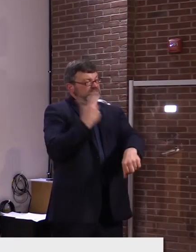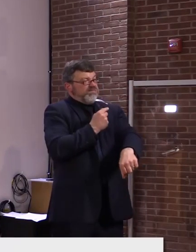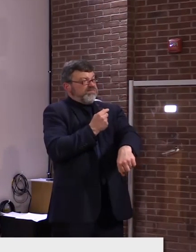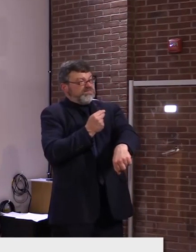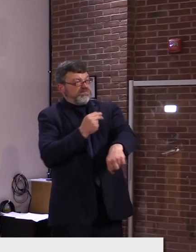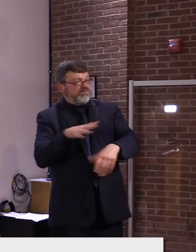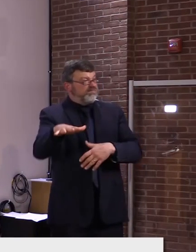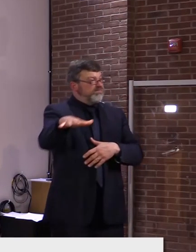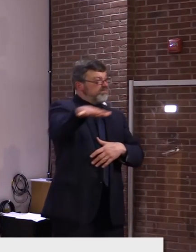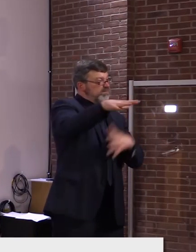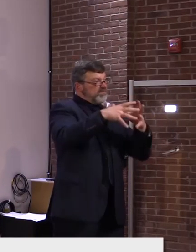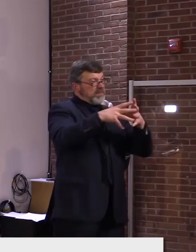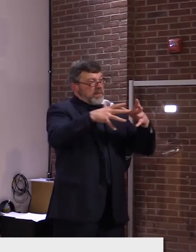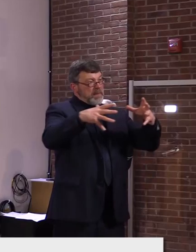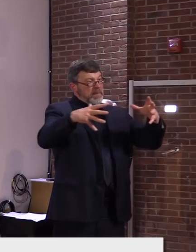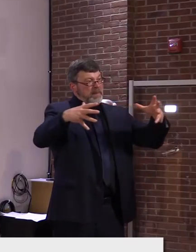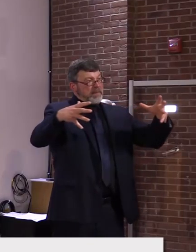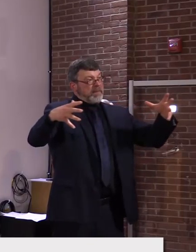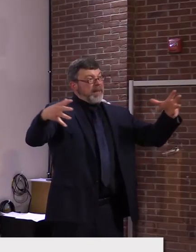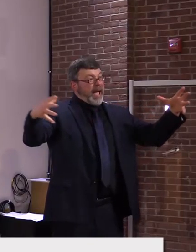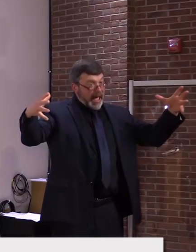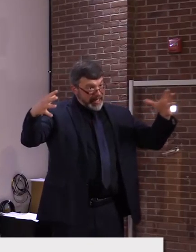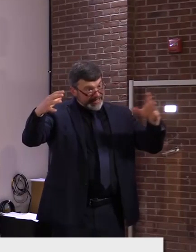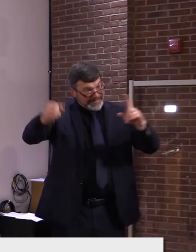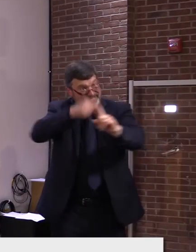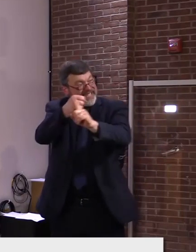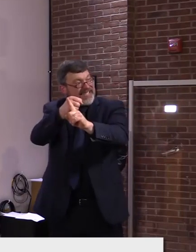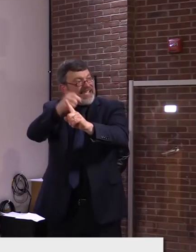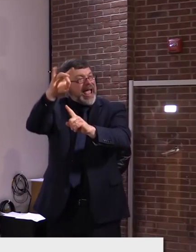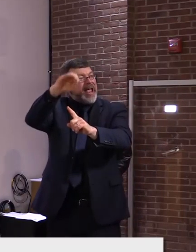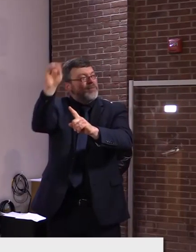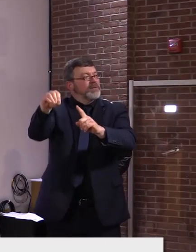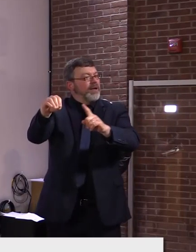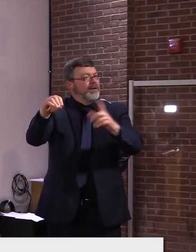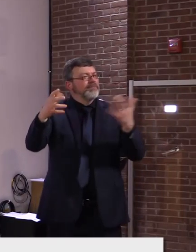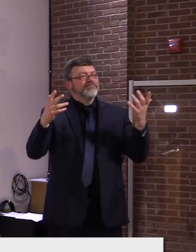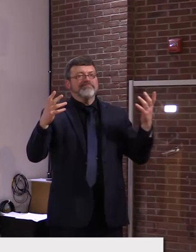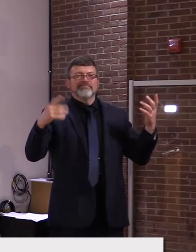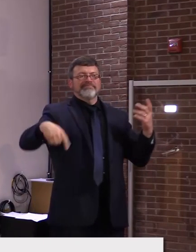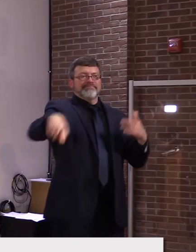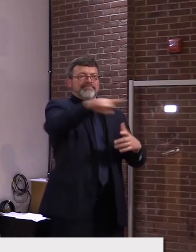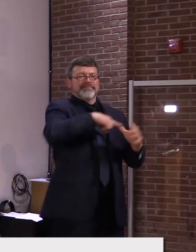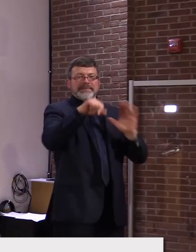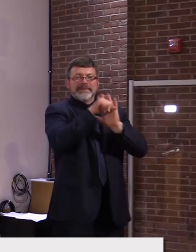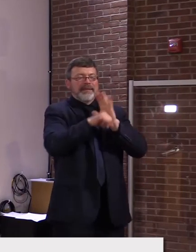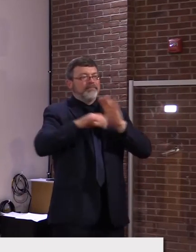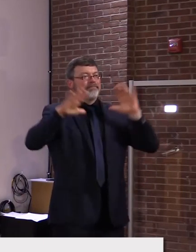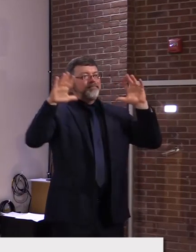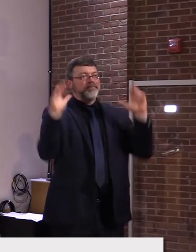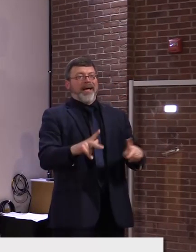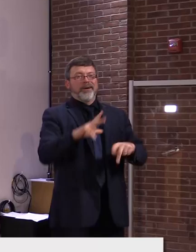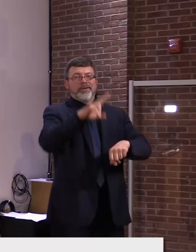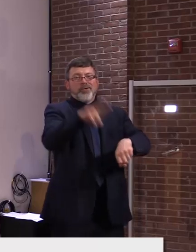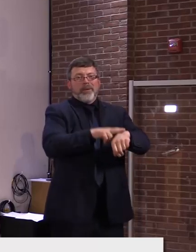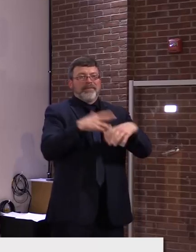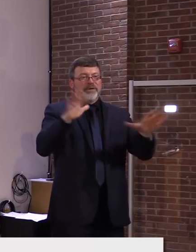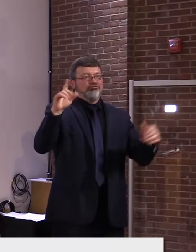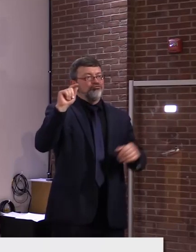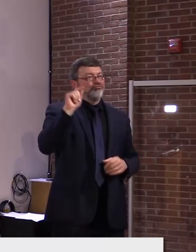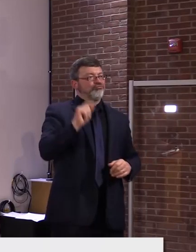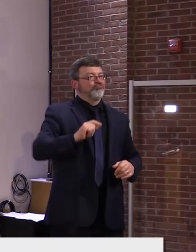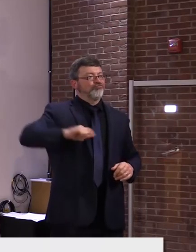will start to look more normal again. But I do acknowledge that we are now in a more of a transitional period, and we say,